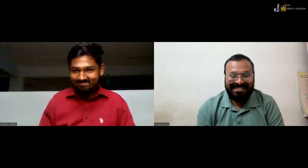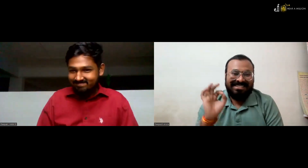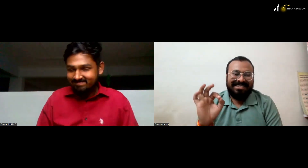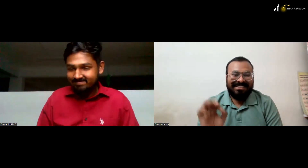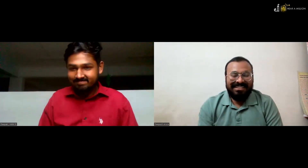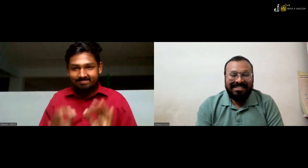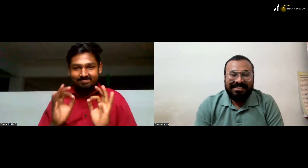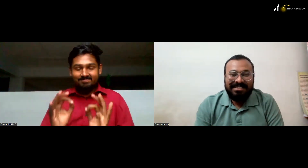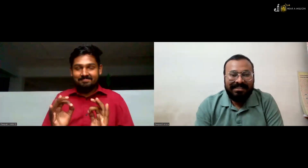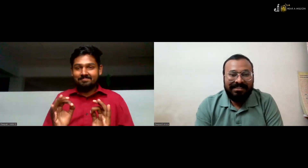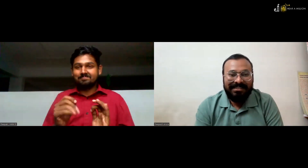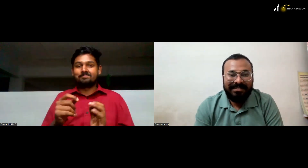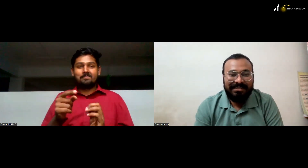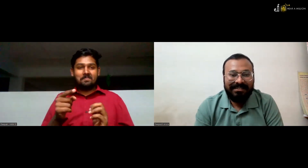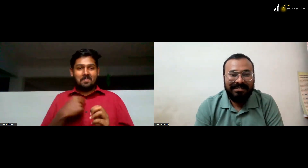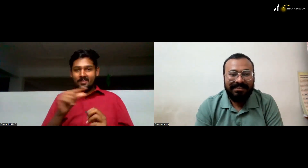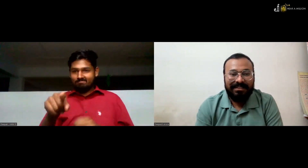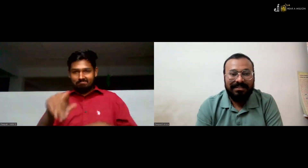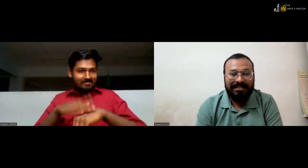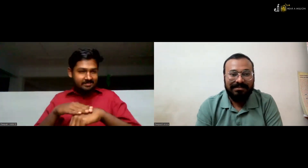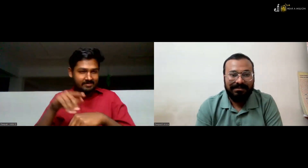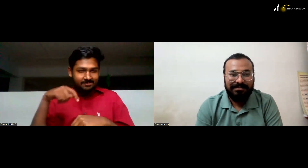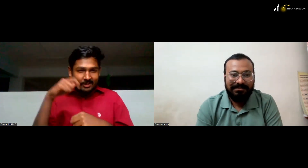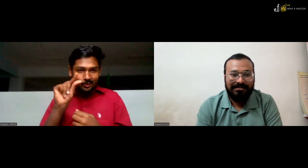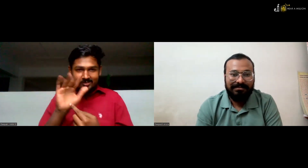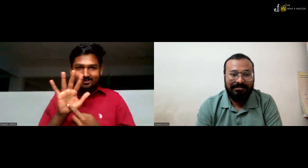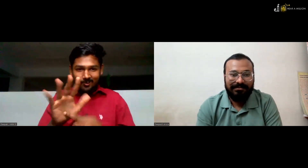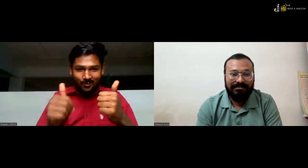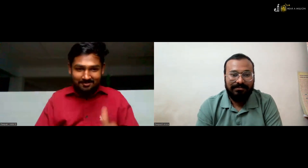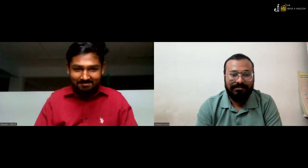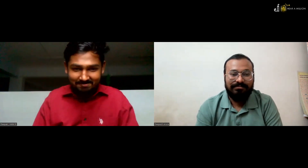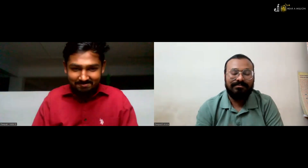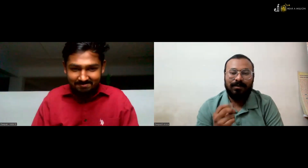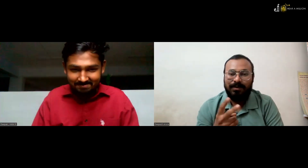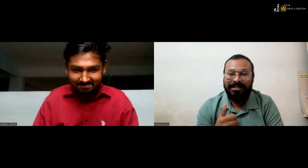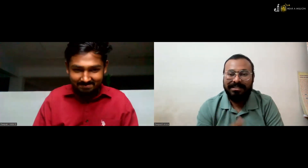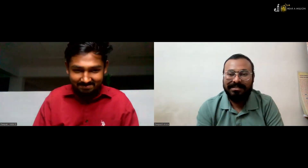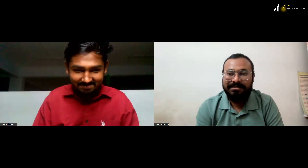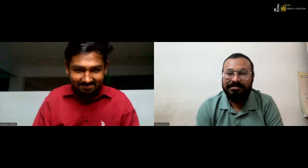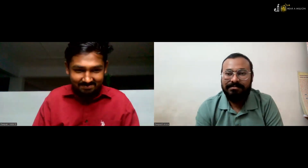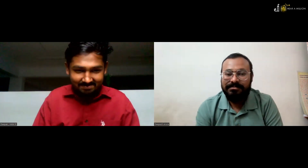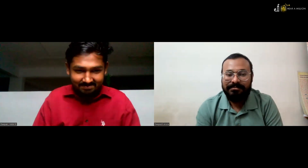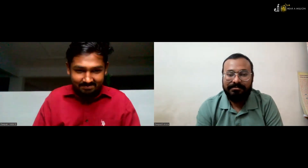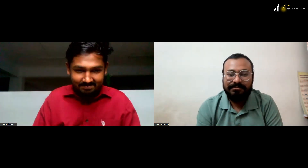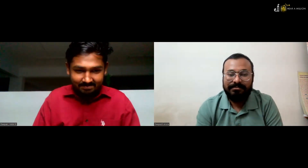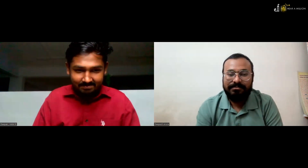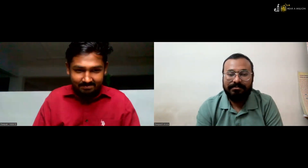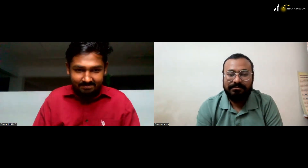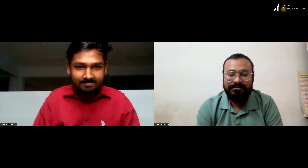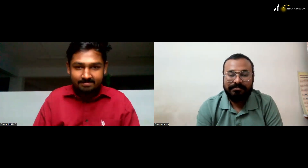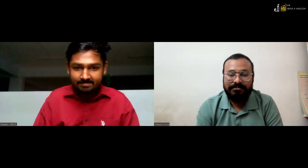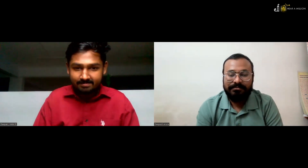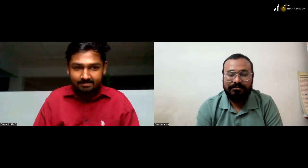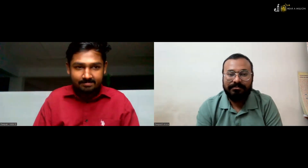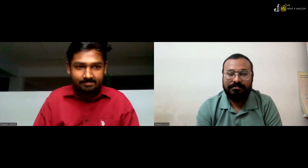Hello. Yeah. Hello, Deepesh. So, see, could you please, firstly, I wanted to share your